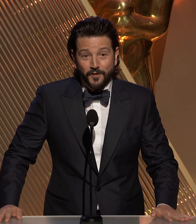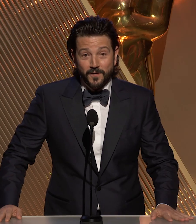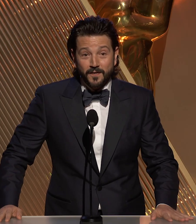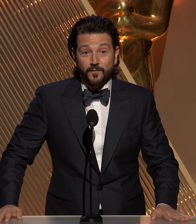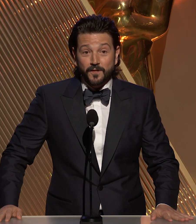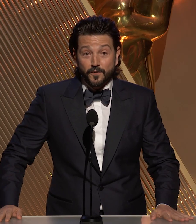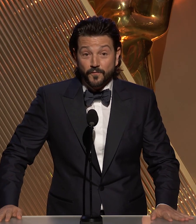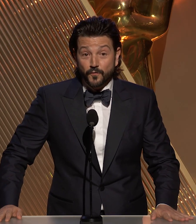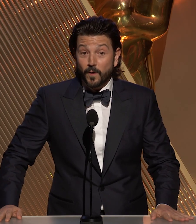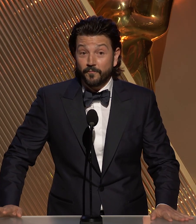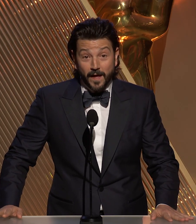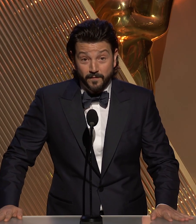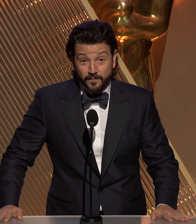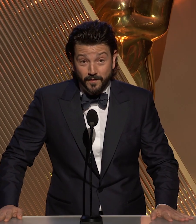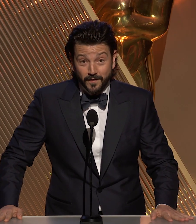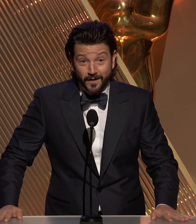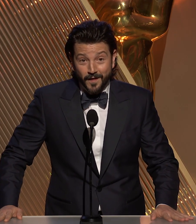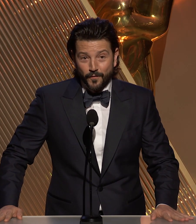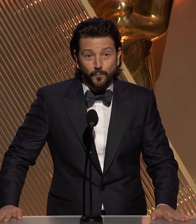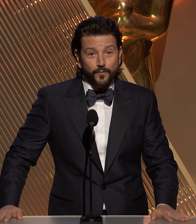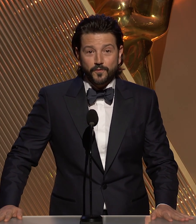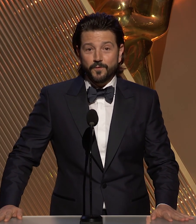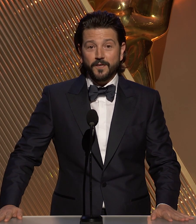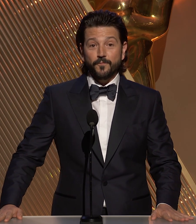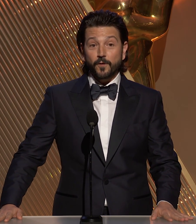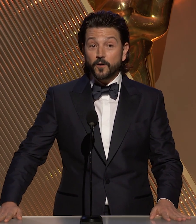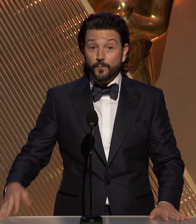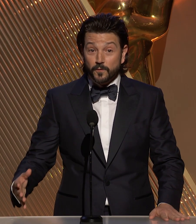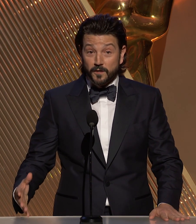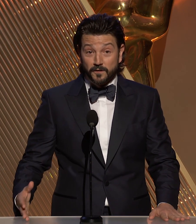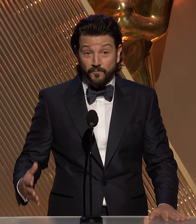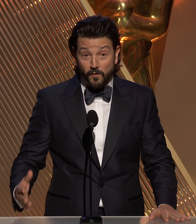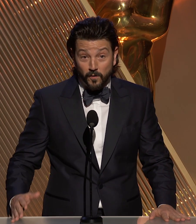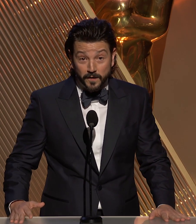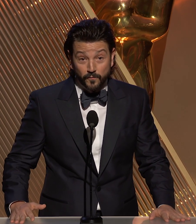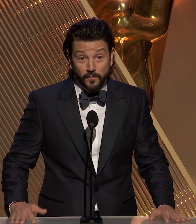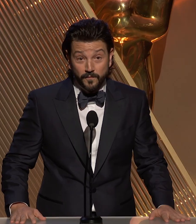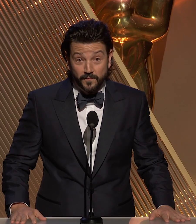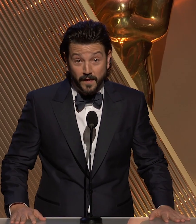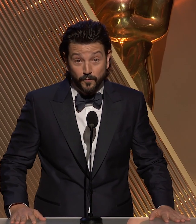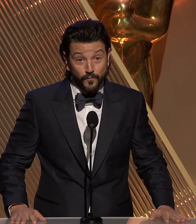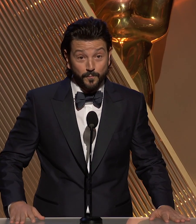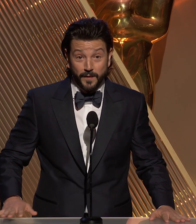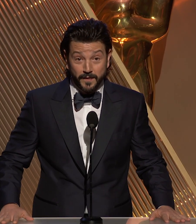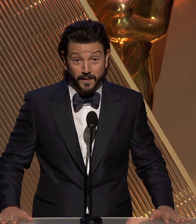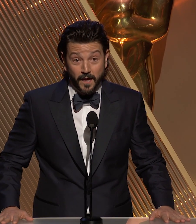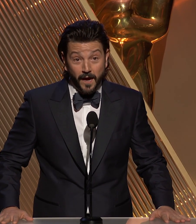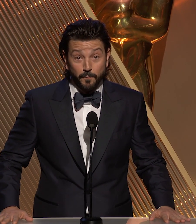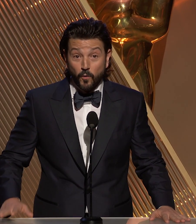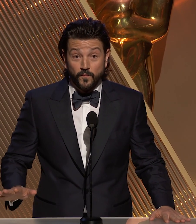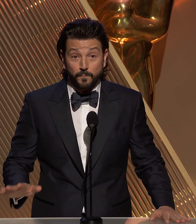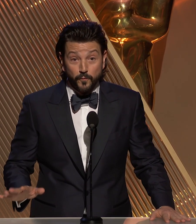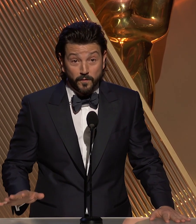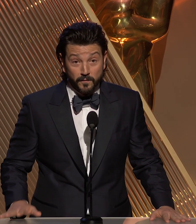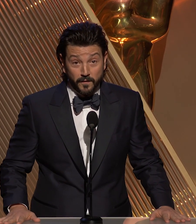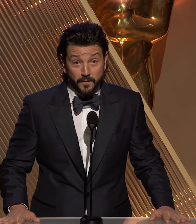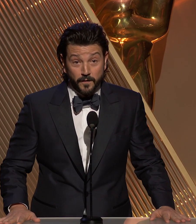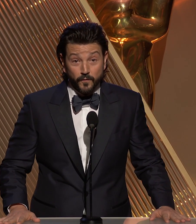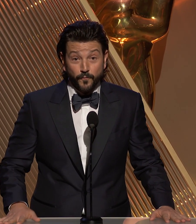Captioning continues to advance. The opportunity for a community struggling to understand who's speaking, and most importantly, to